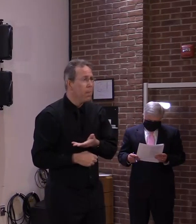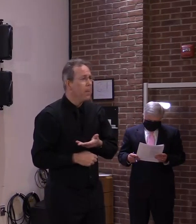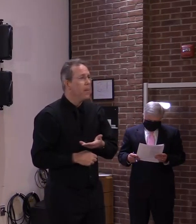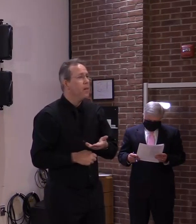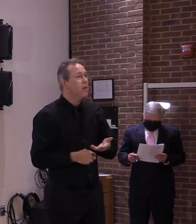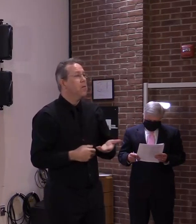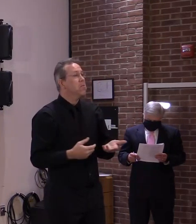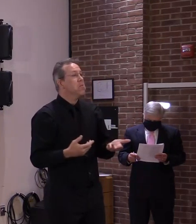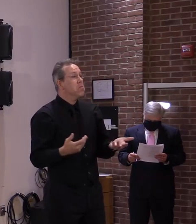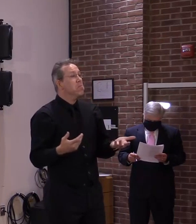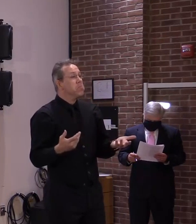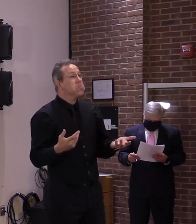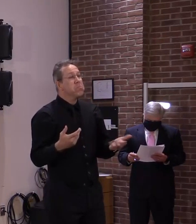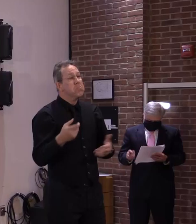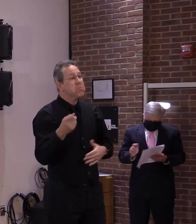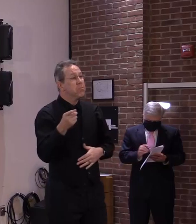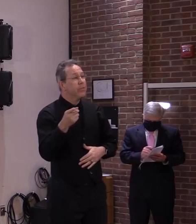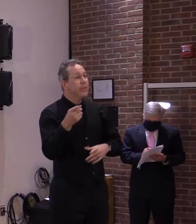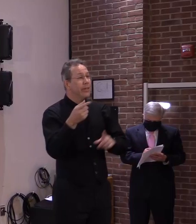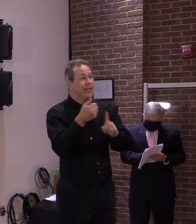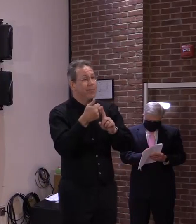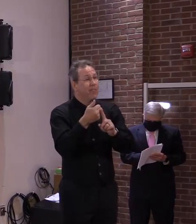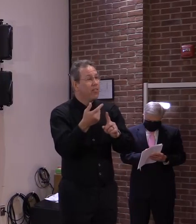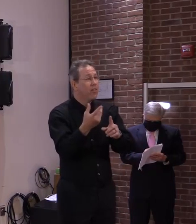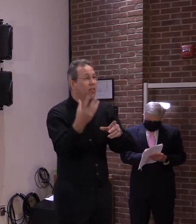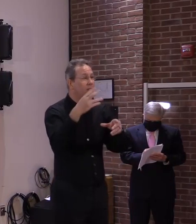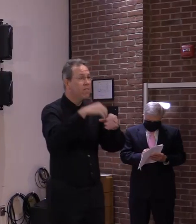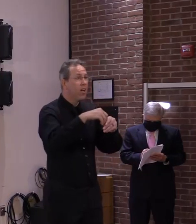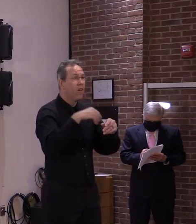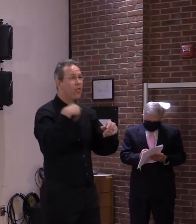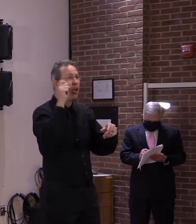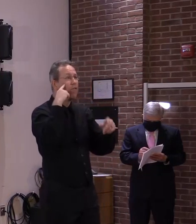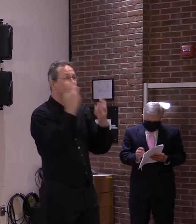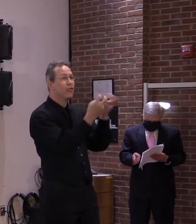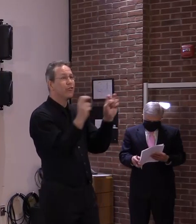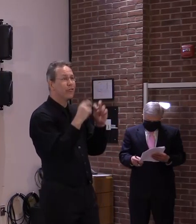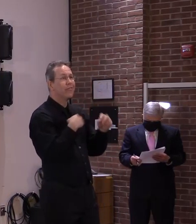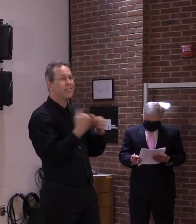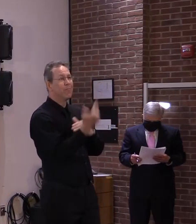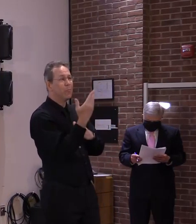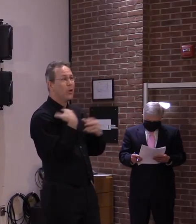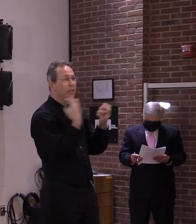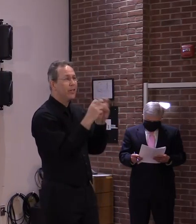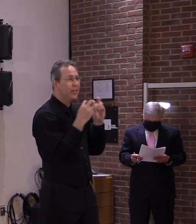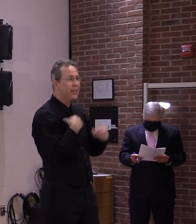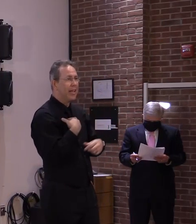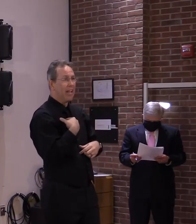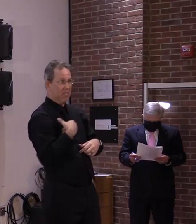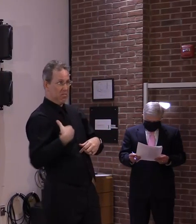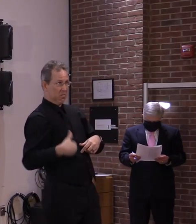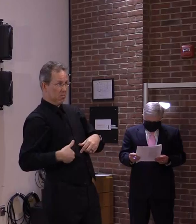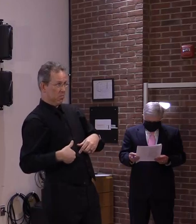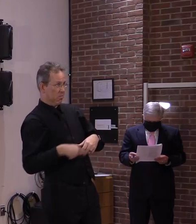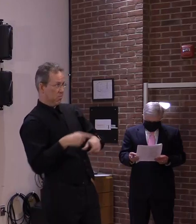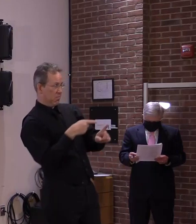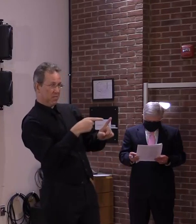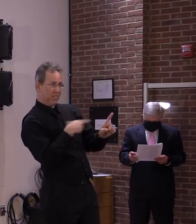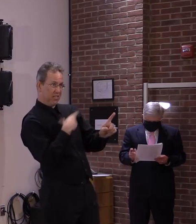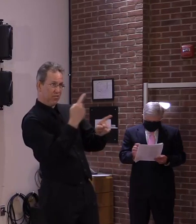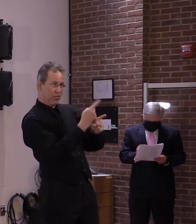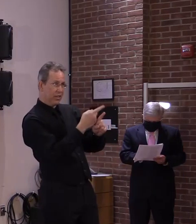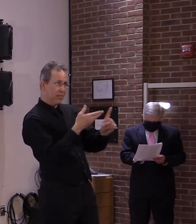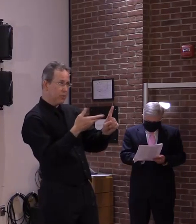There is a series of allegations mounting. I'm sure there's a lot of people in New